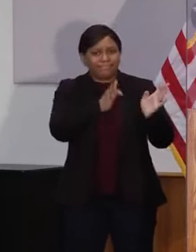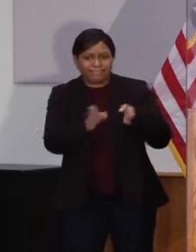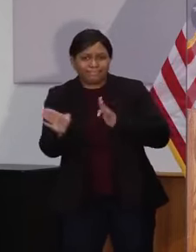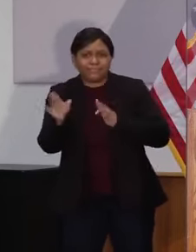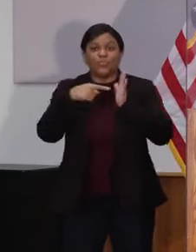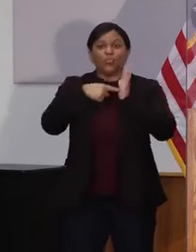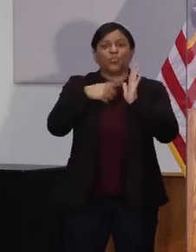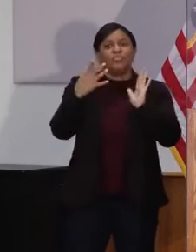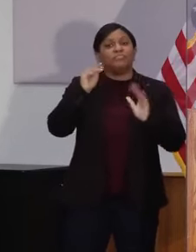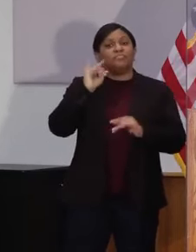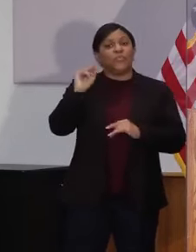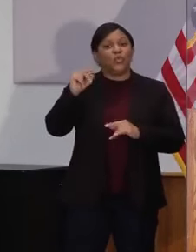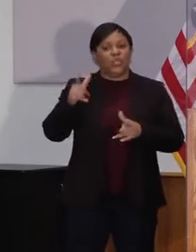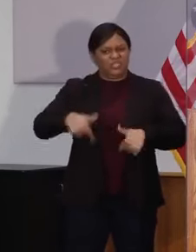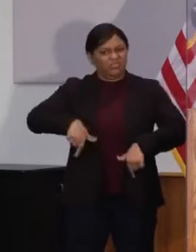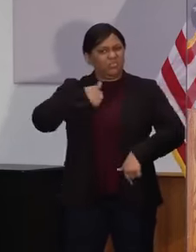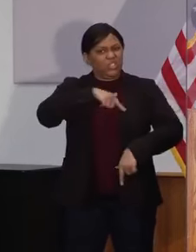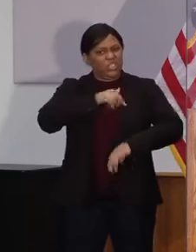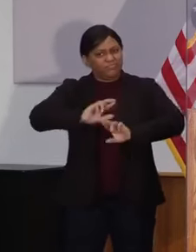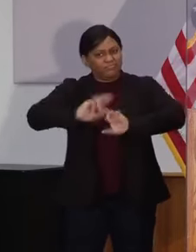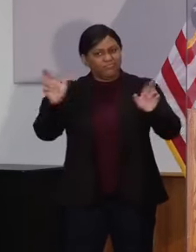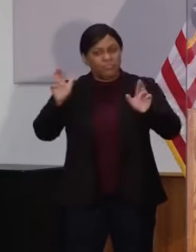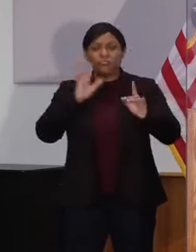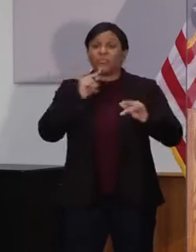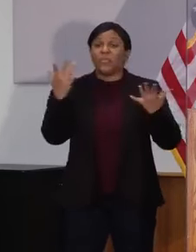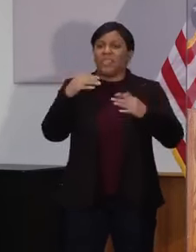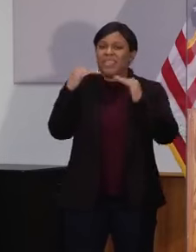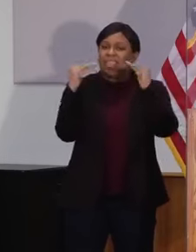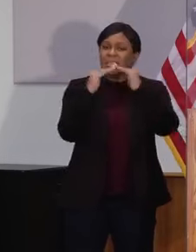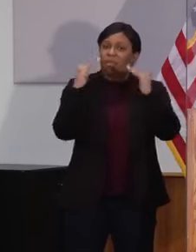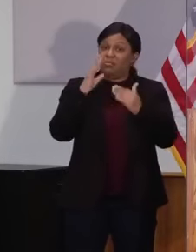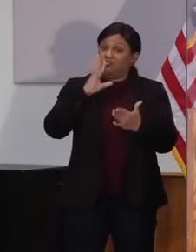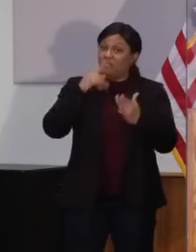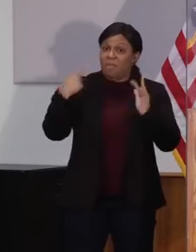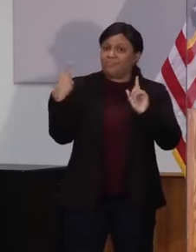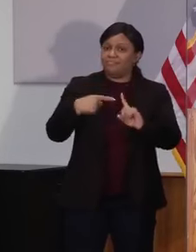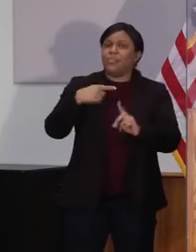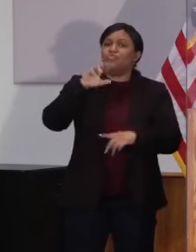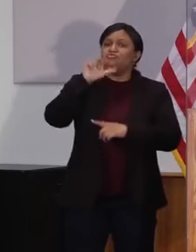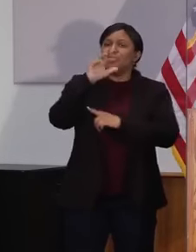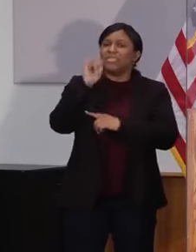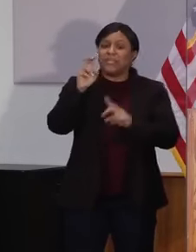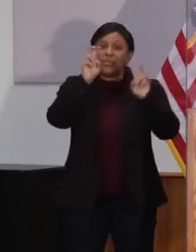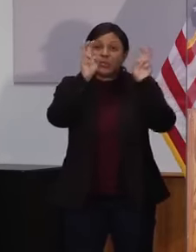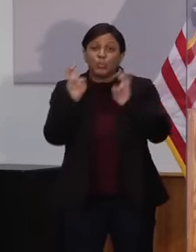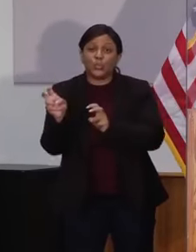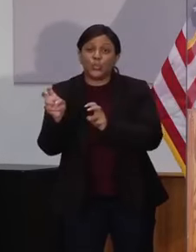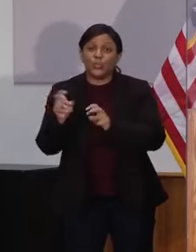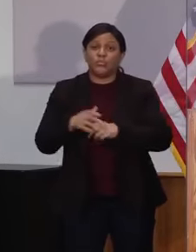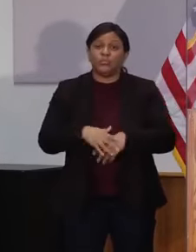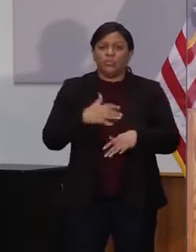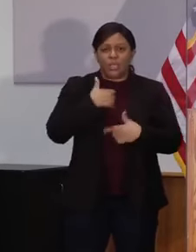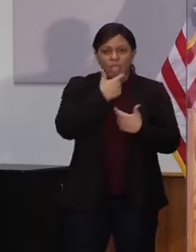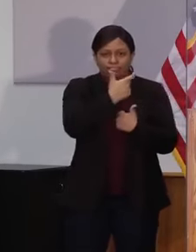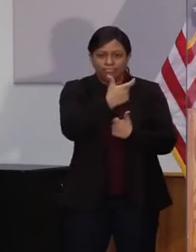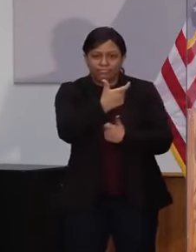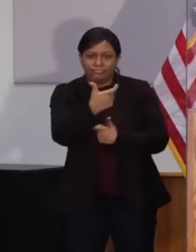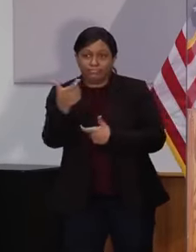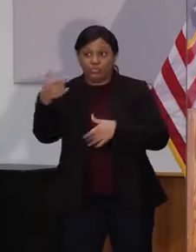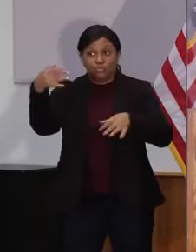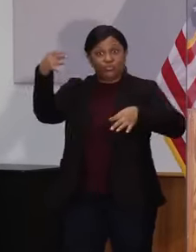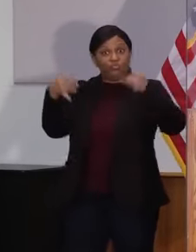about equality, to talk about racial issues, and to allow and watch our justice system and our